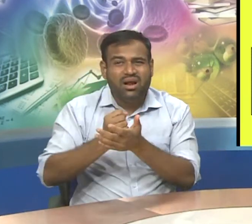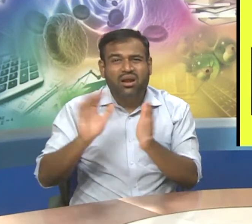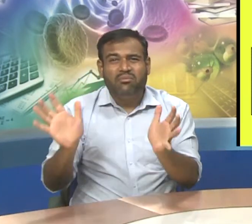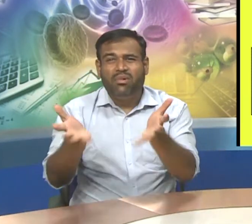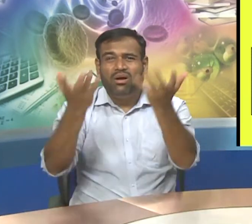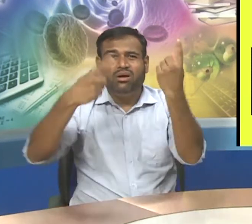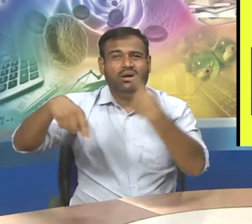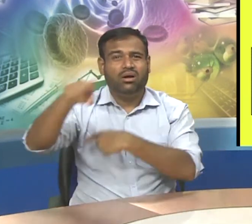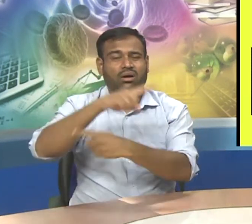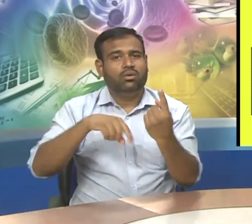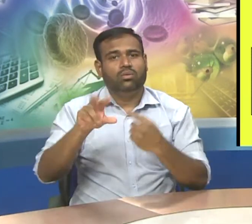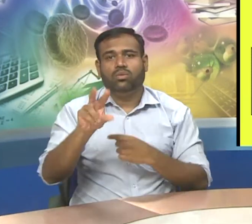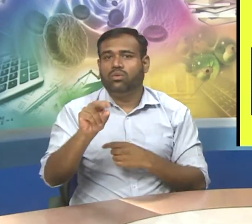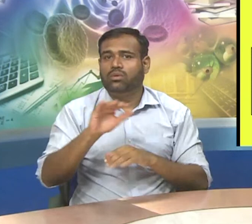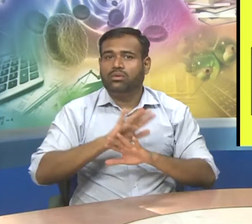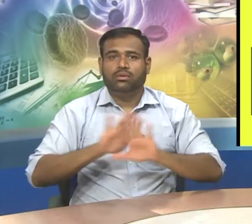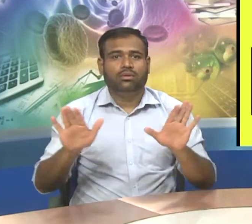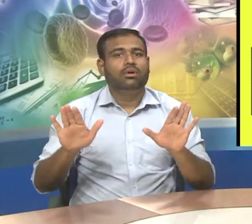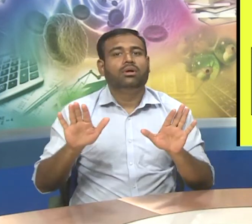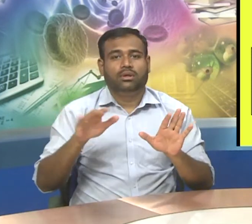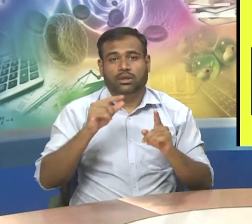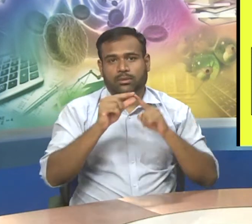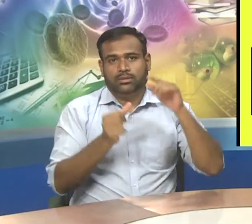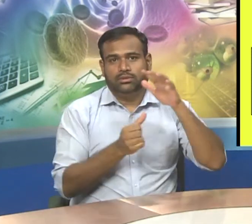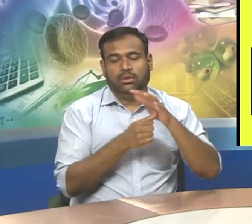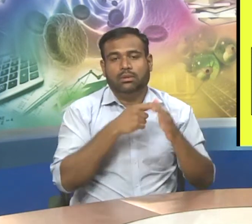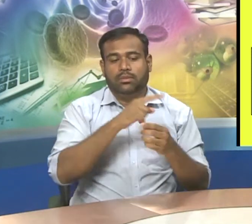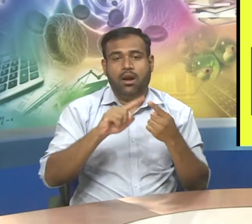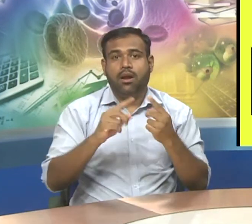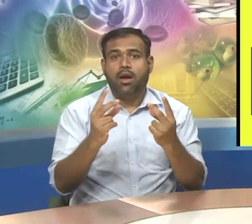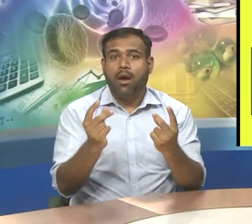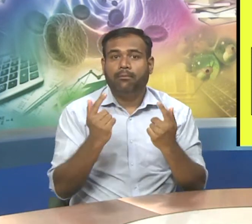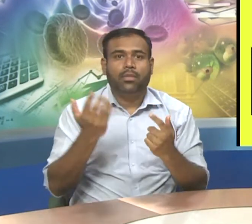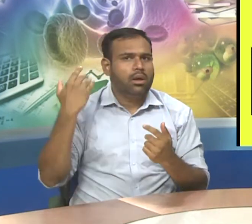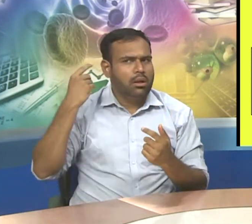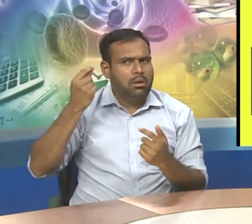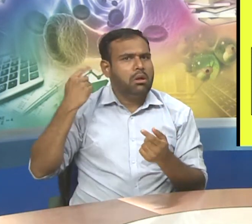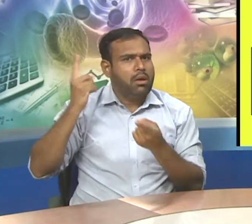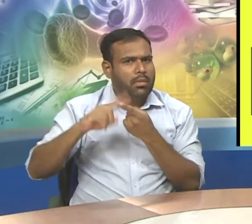or from financial situations of crisis.